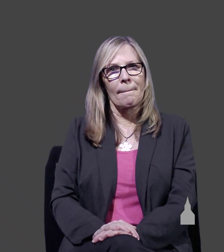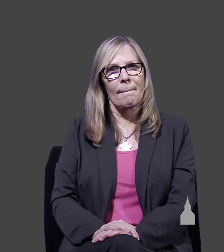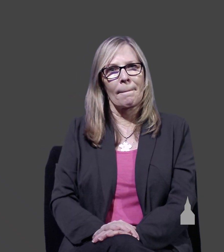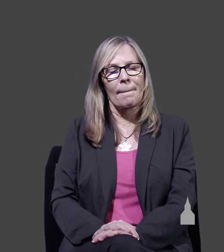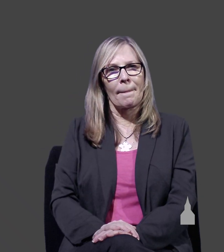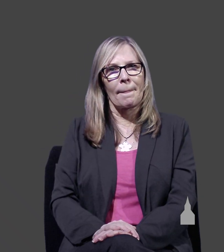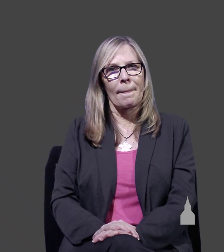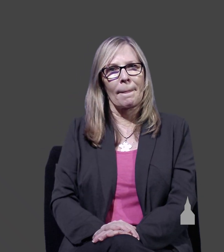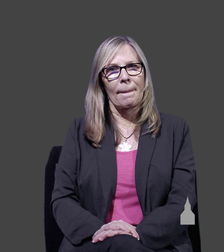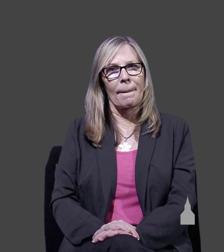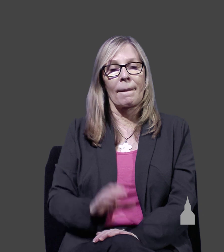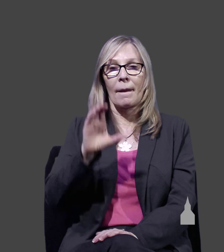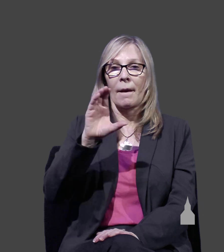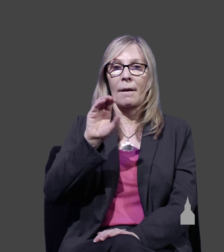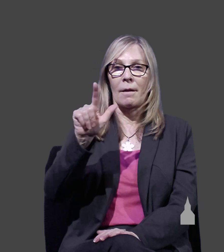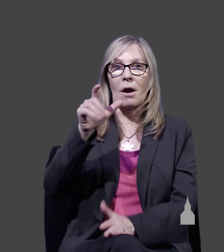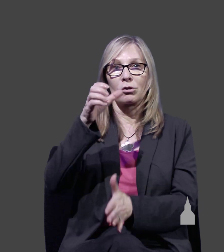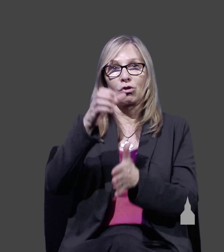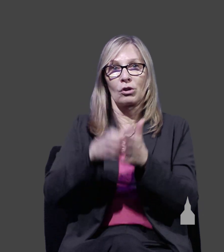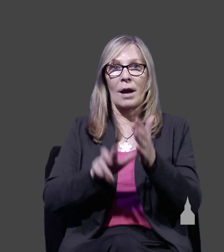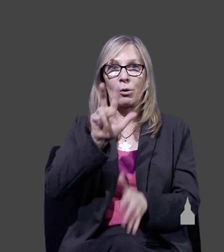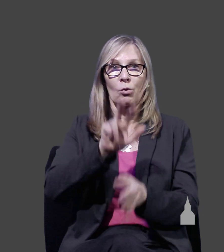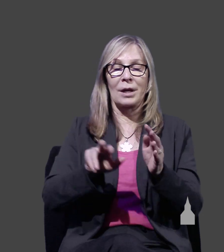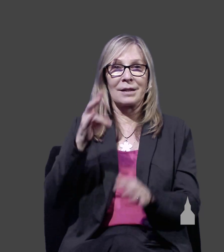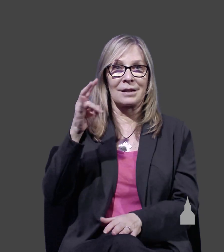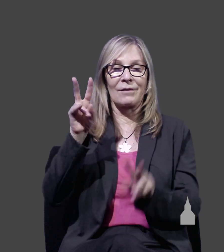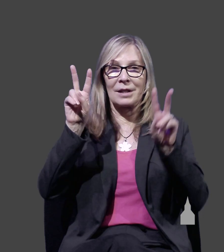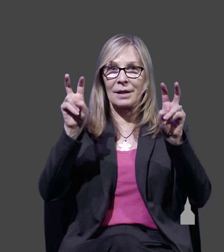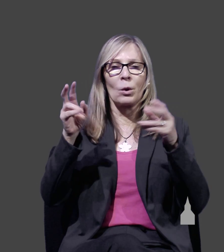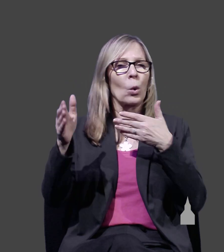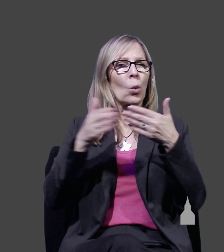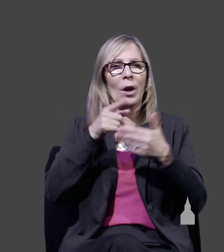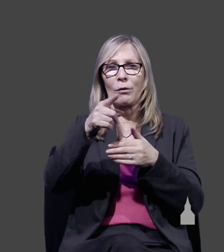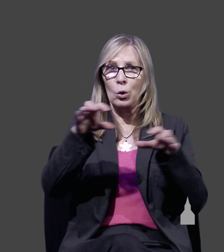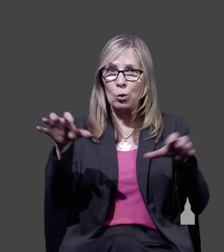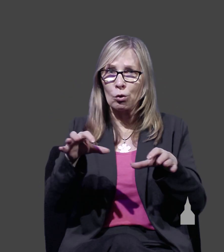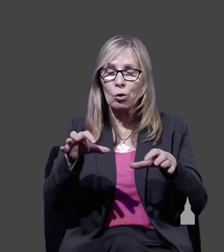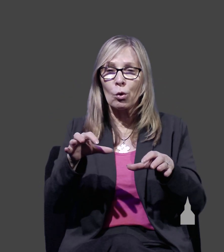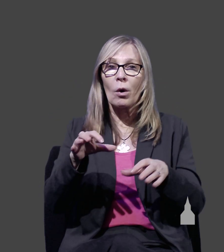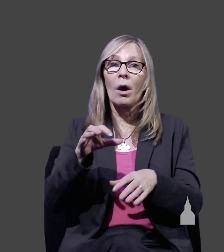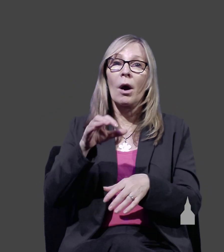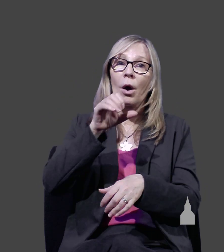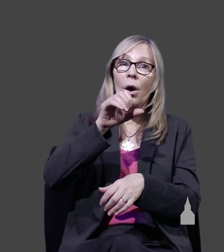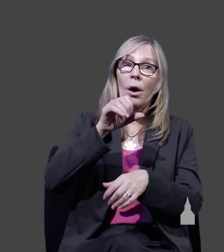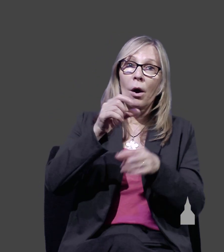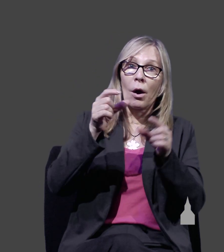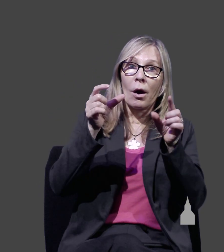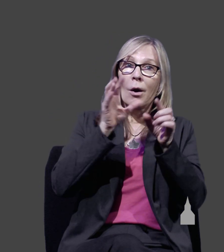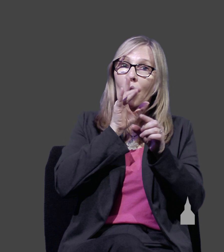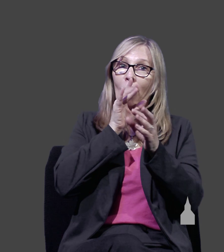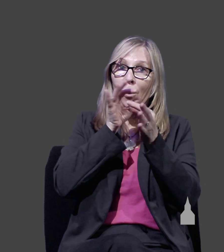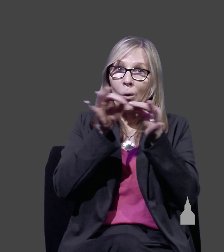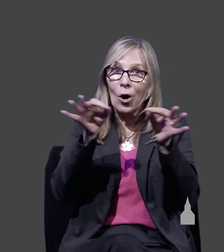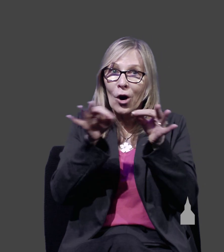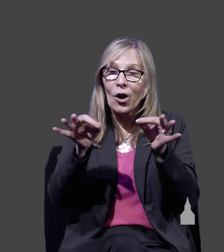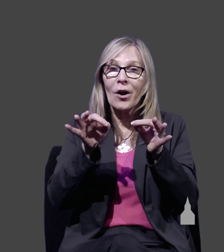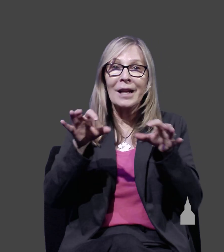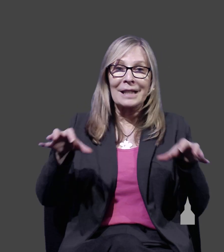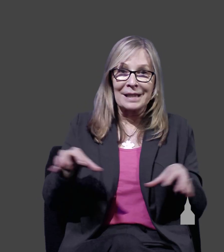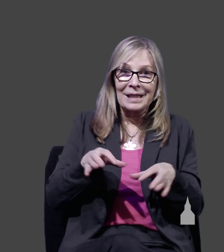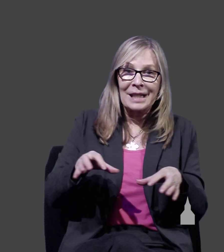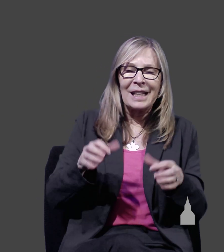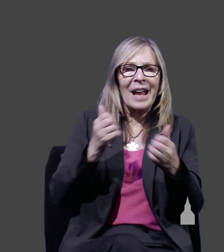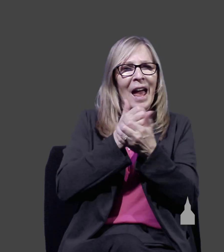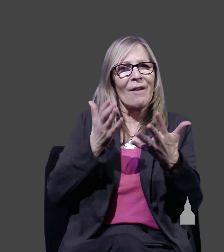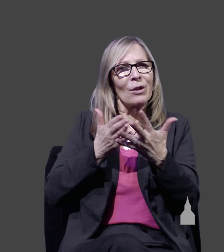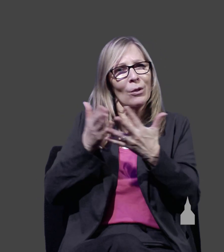I'll close with Colossians 3:17. Whatever you do in word or deed, do all in the name of the Lord Jesus, giving thanks